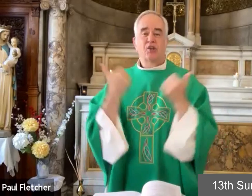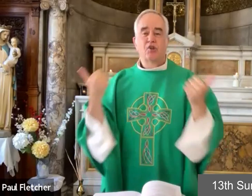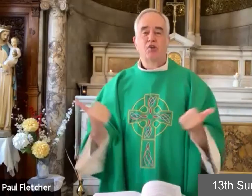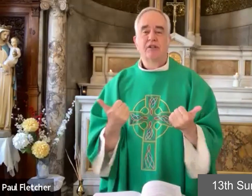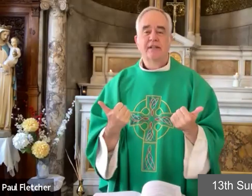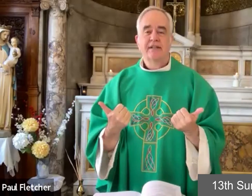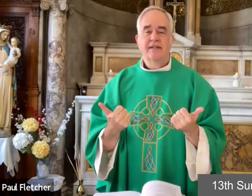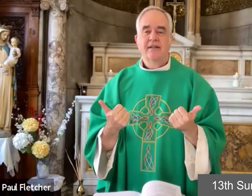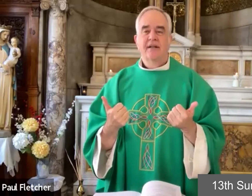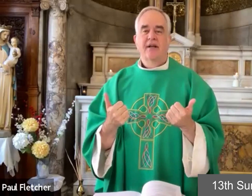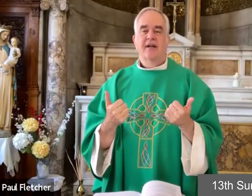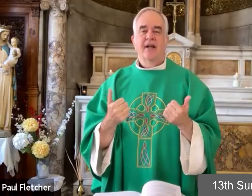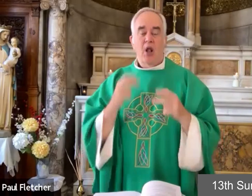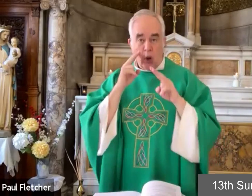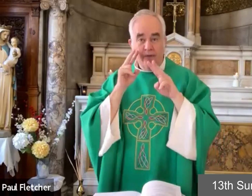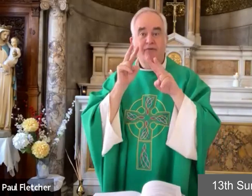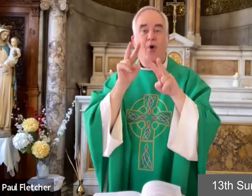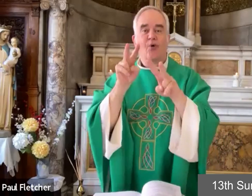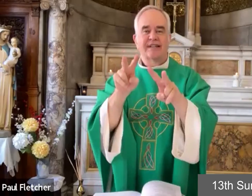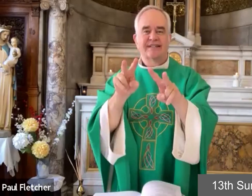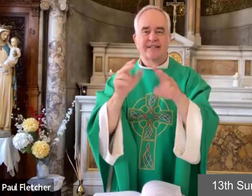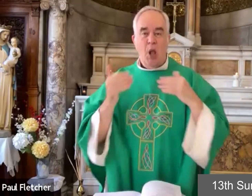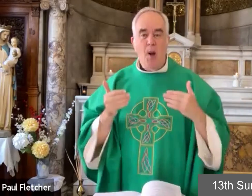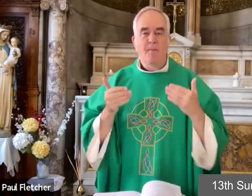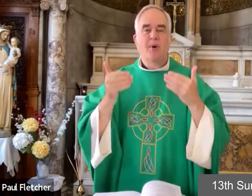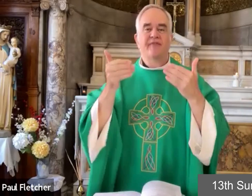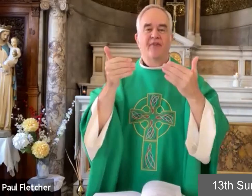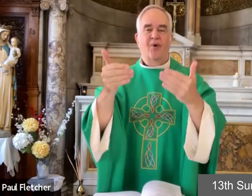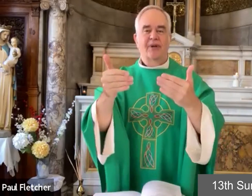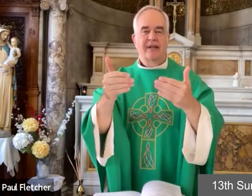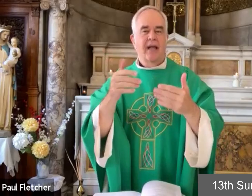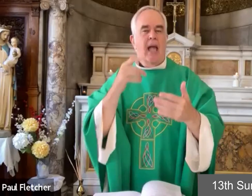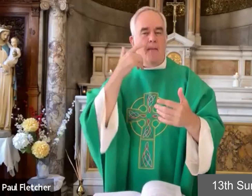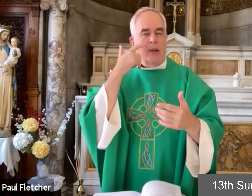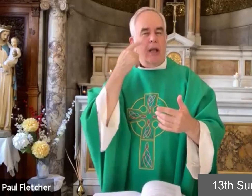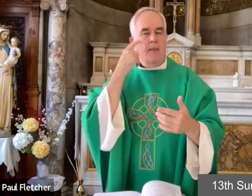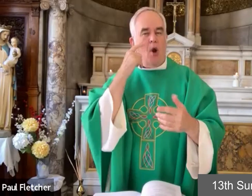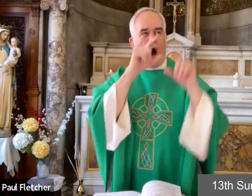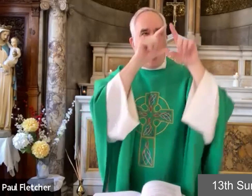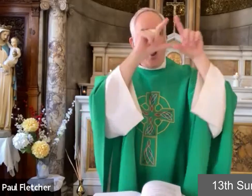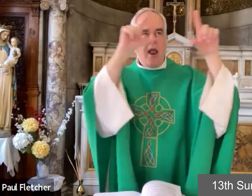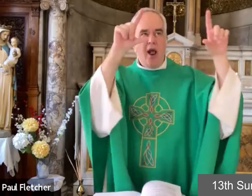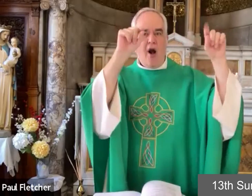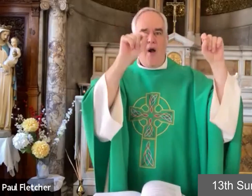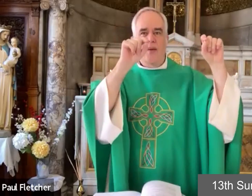finish. Looking forward, moving forward. but you keep your eye on the